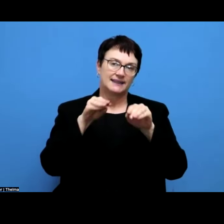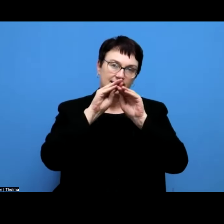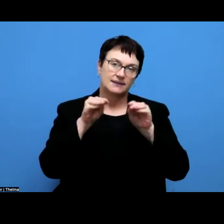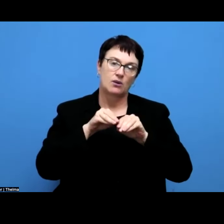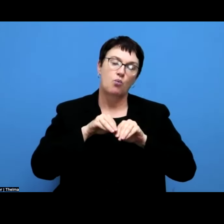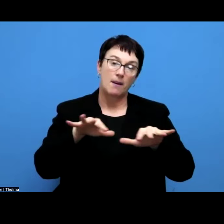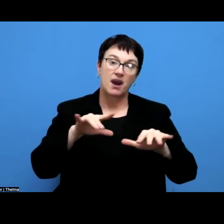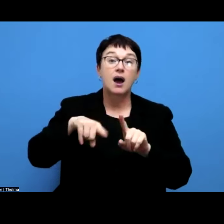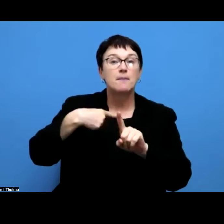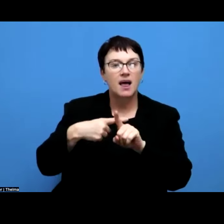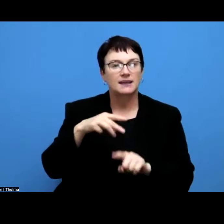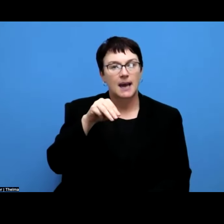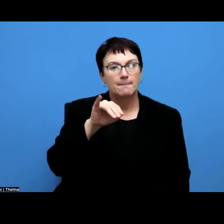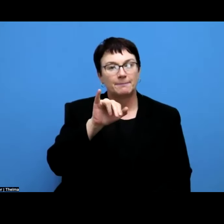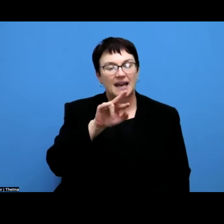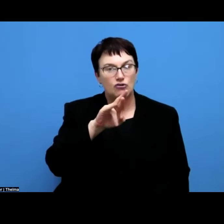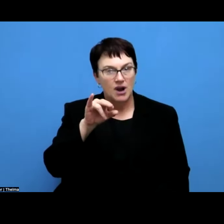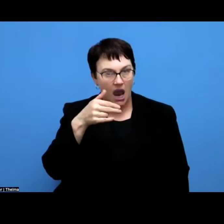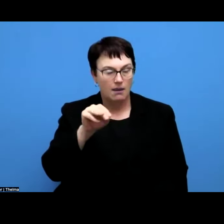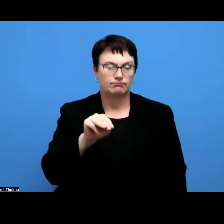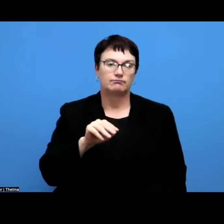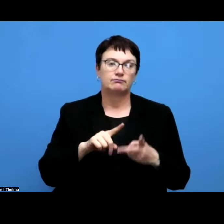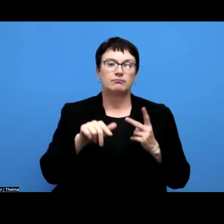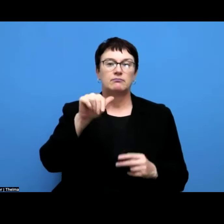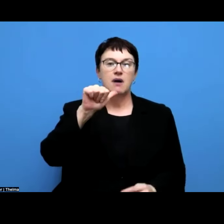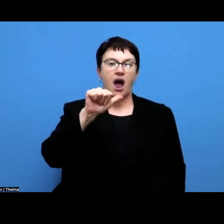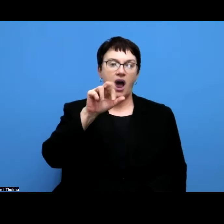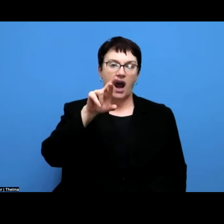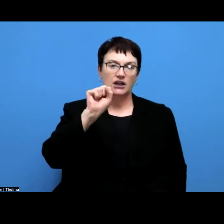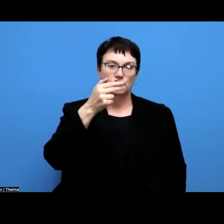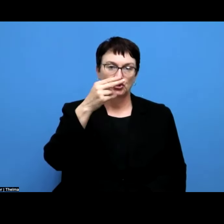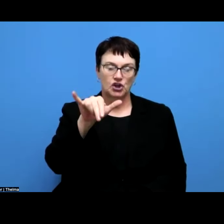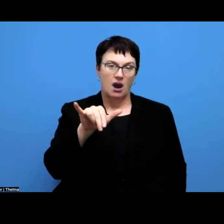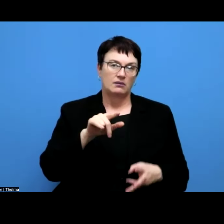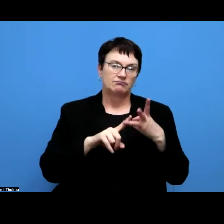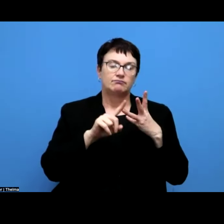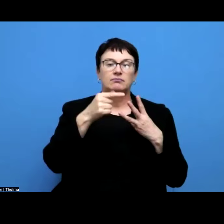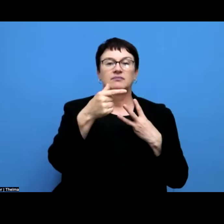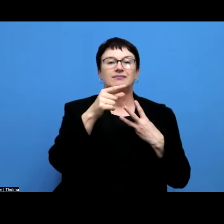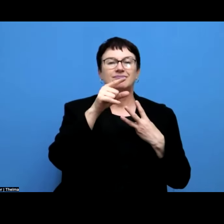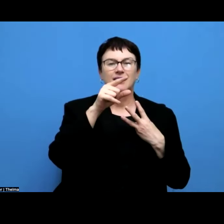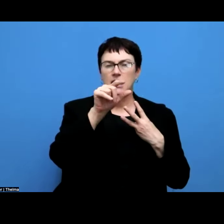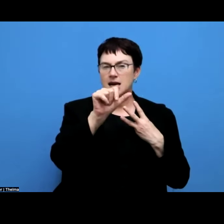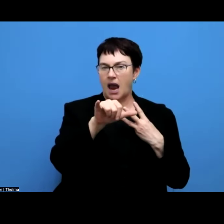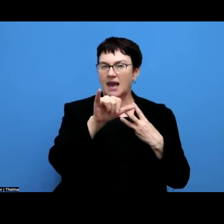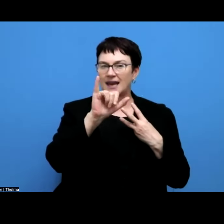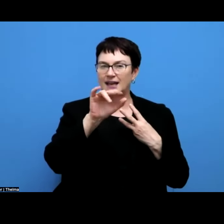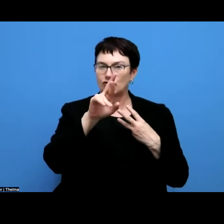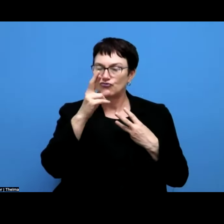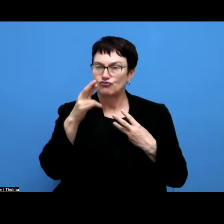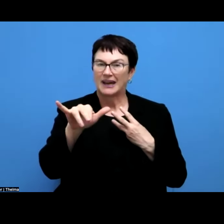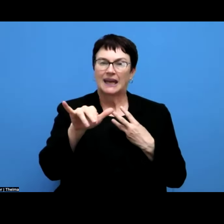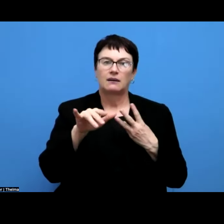Miriam, Arsha, and Gayatri, and the team at WHO for their work on this as well, particularly Daryl and